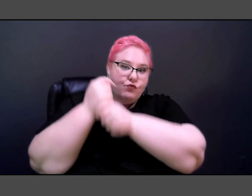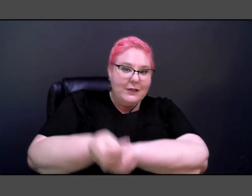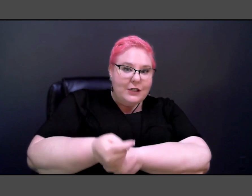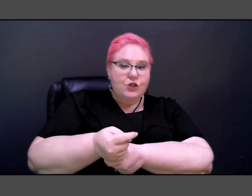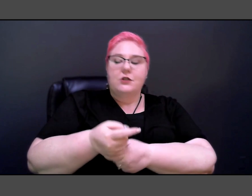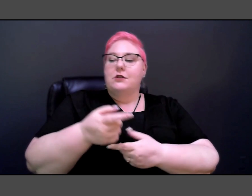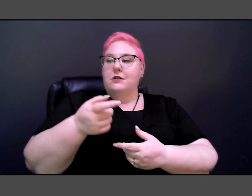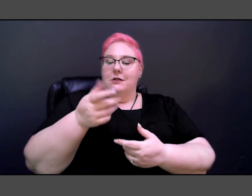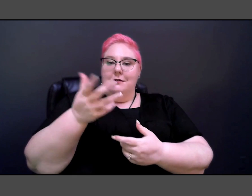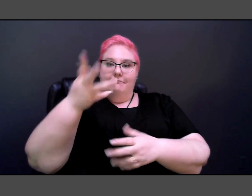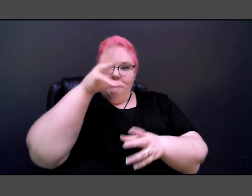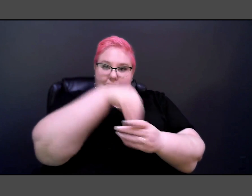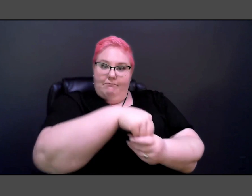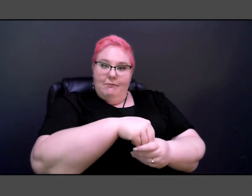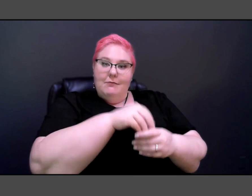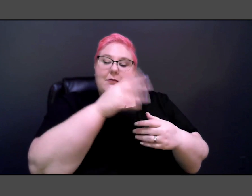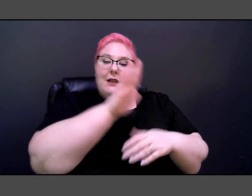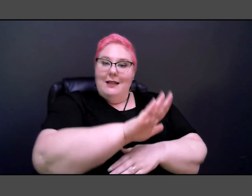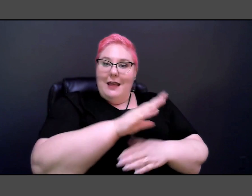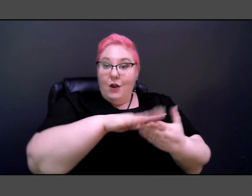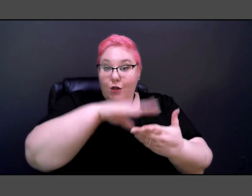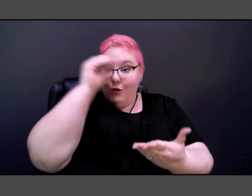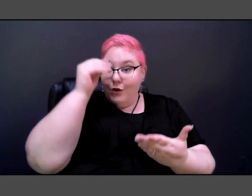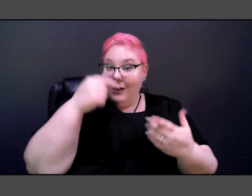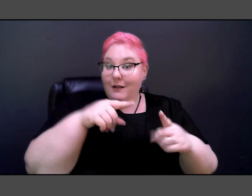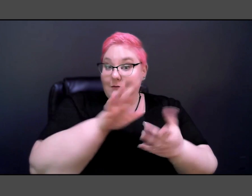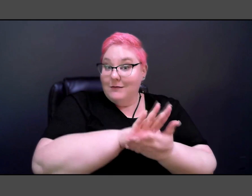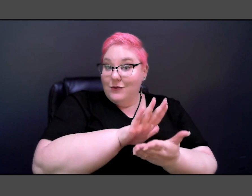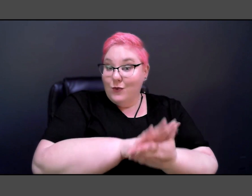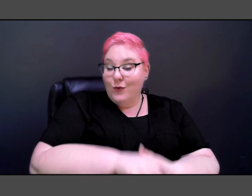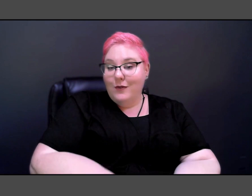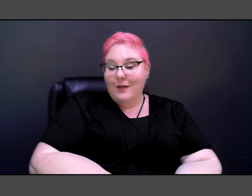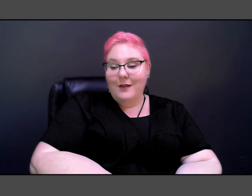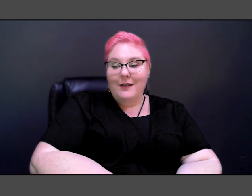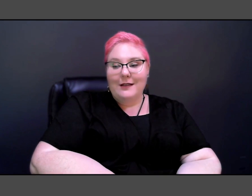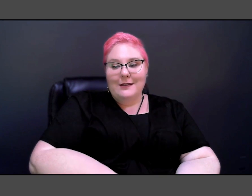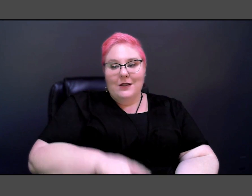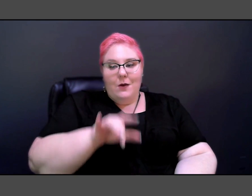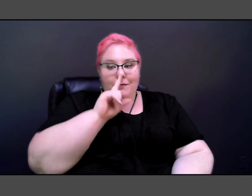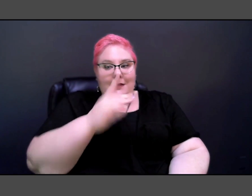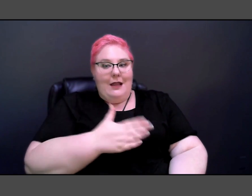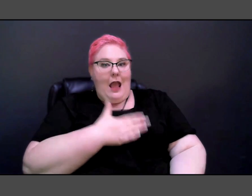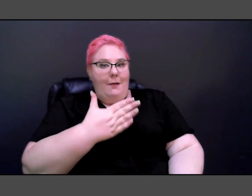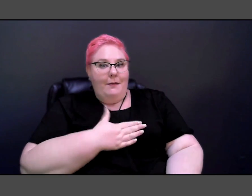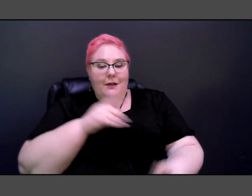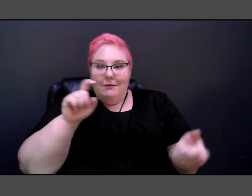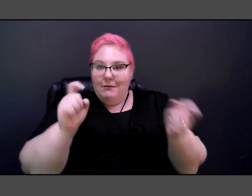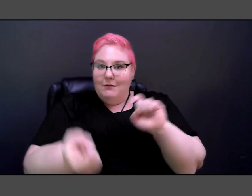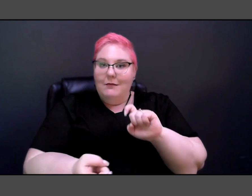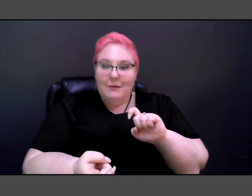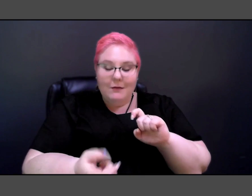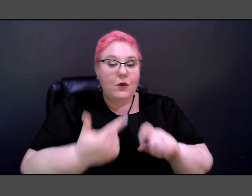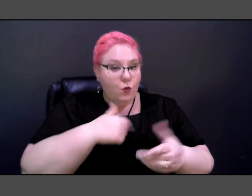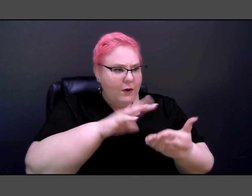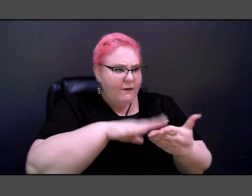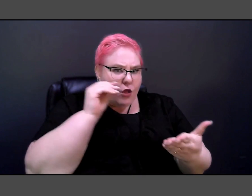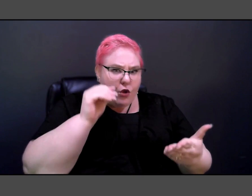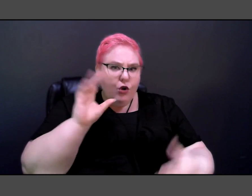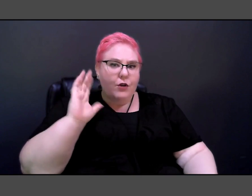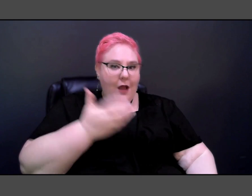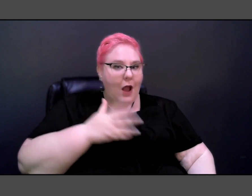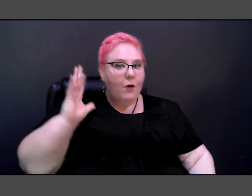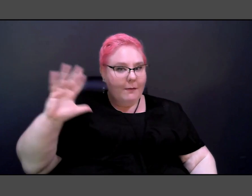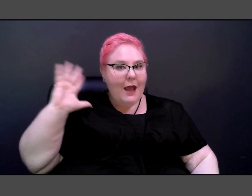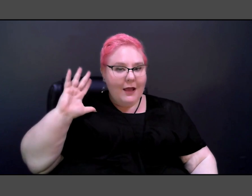school. And so I'm really happy that things have changed, right? We have learned lessons from the past. And so we'll